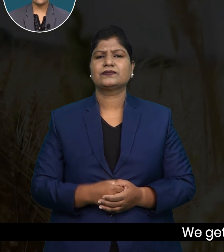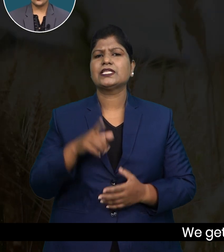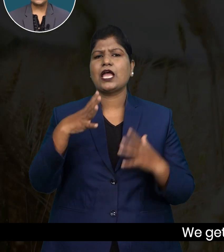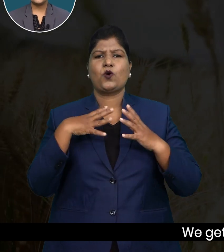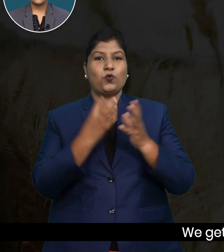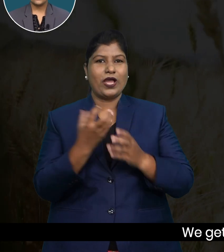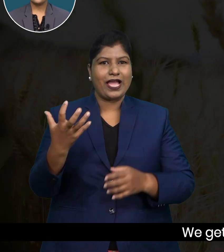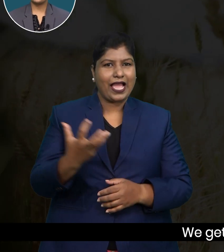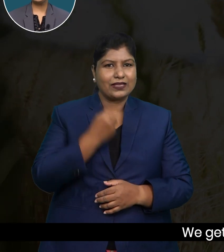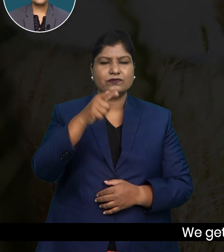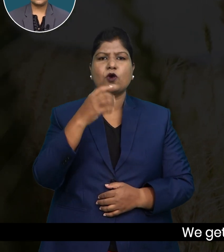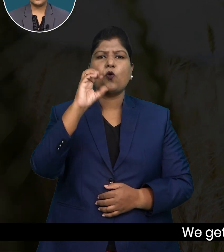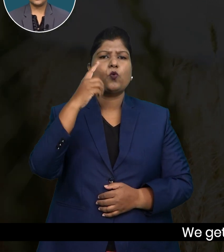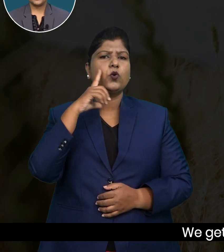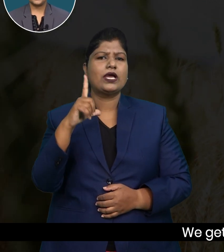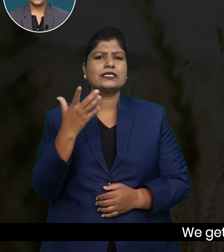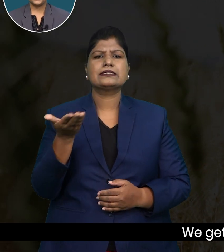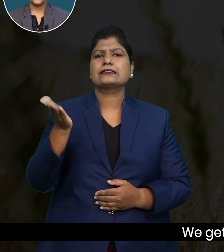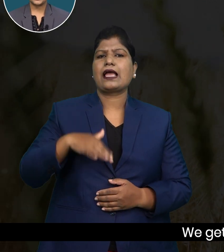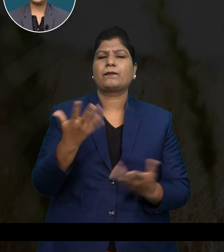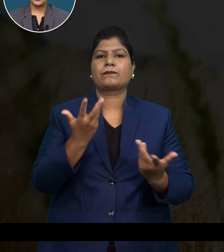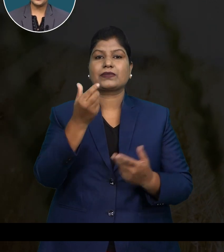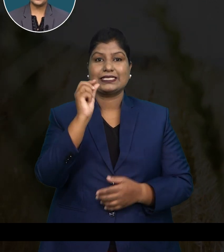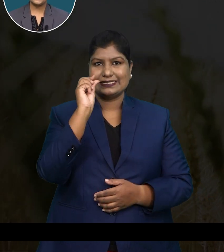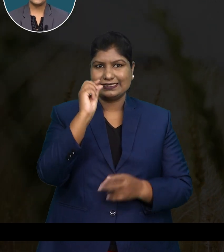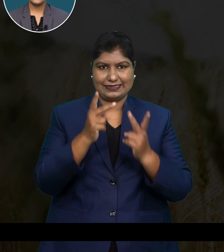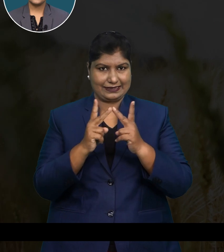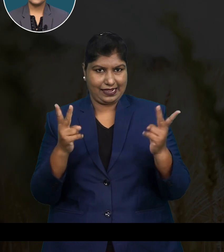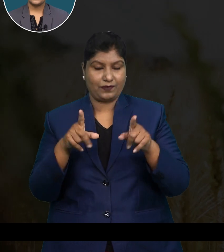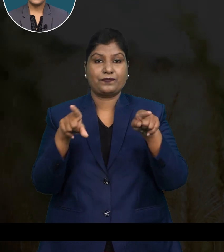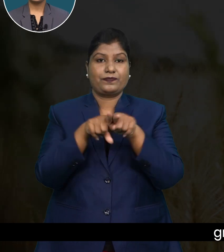We get oils from seeds like